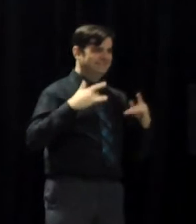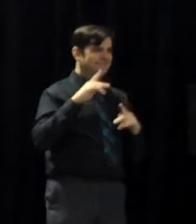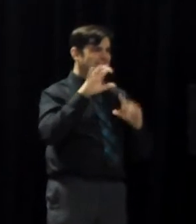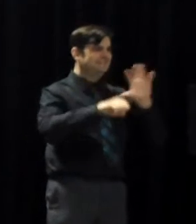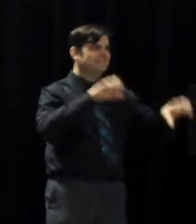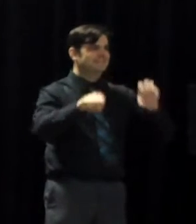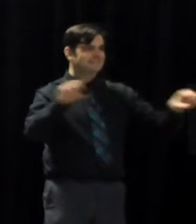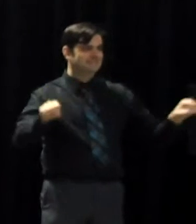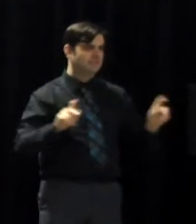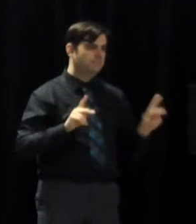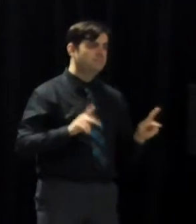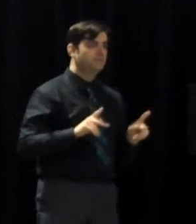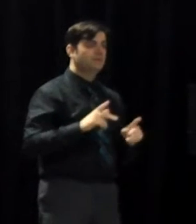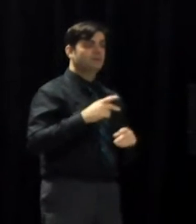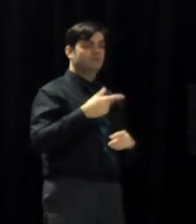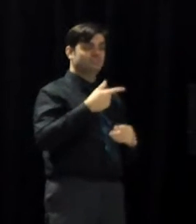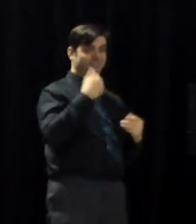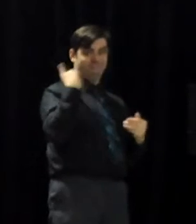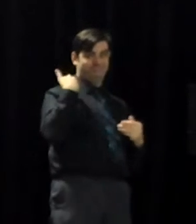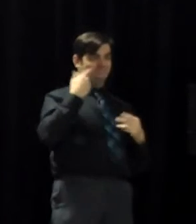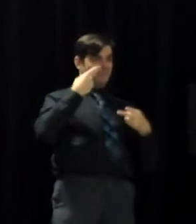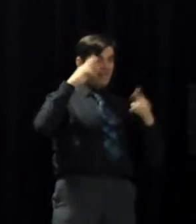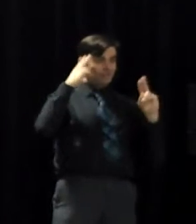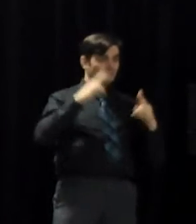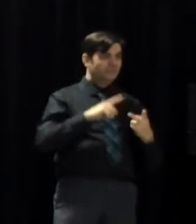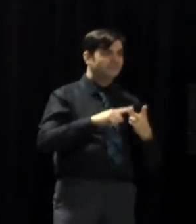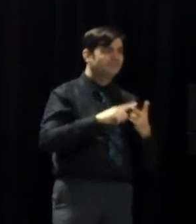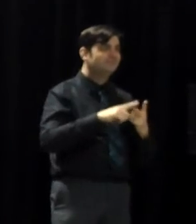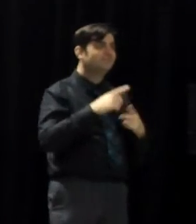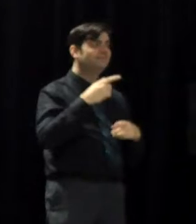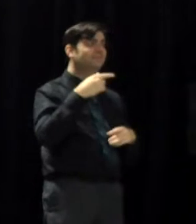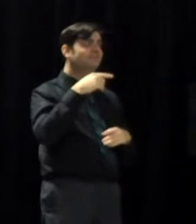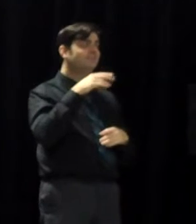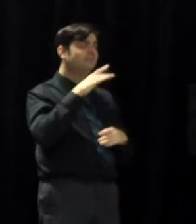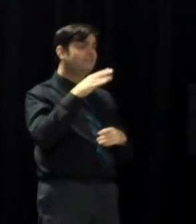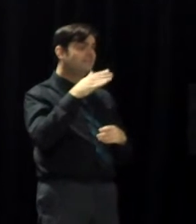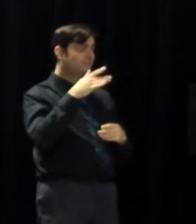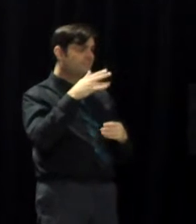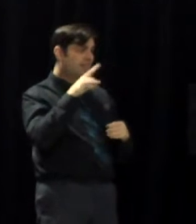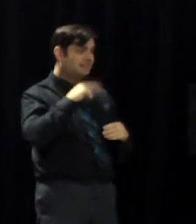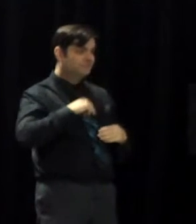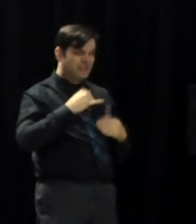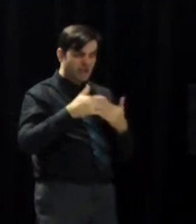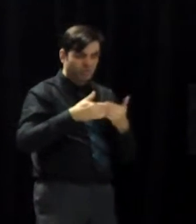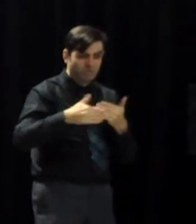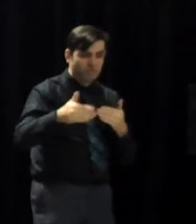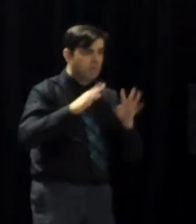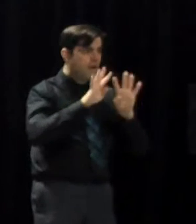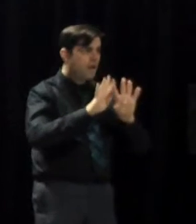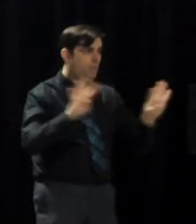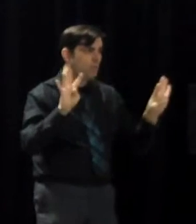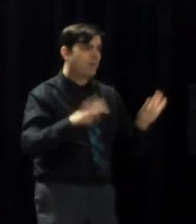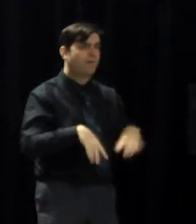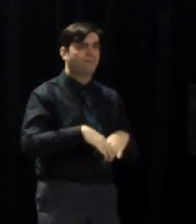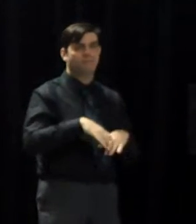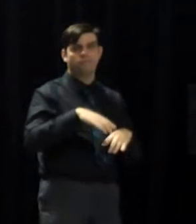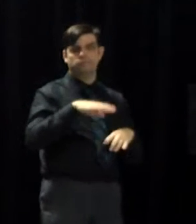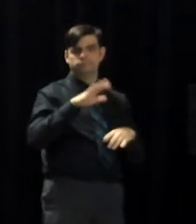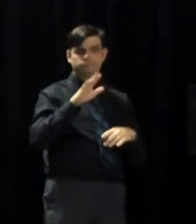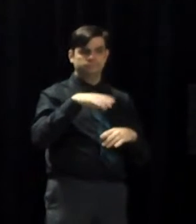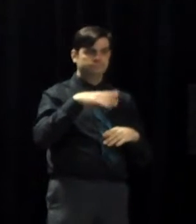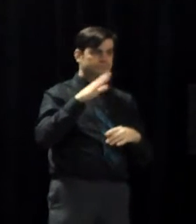Halloween, Thanksgiving, Hanukkah, and Christmas and Kwanzaa events all happening during